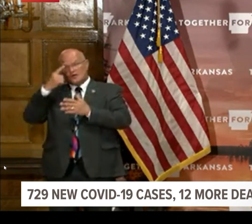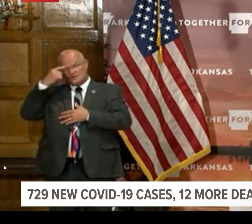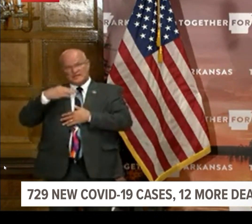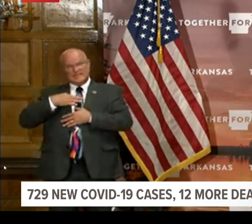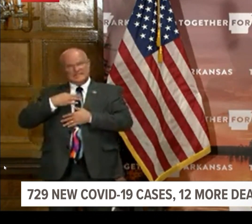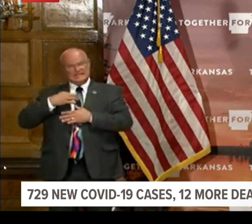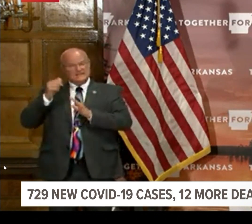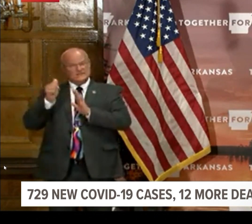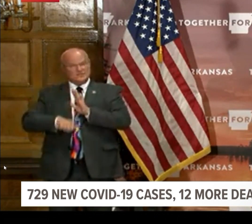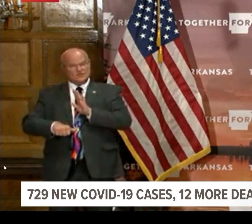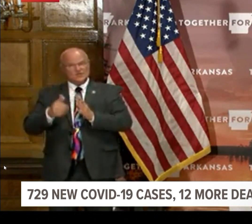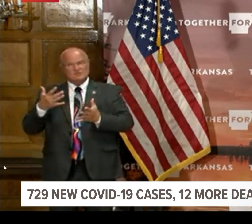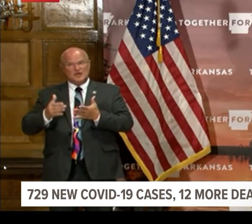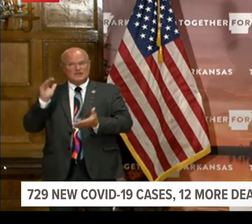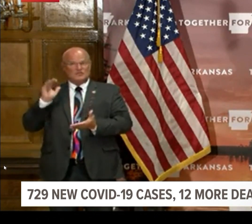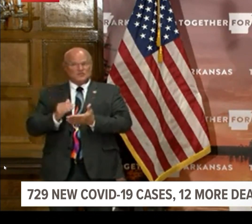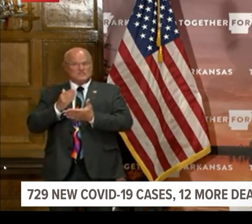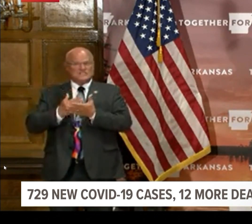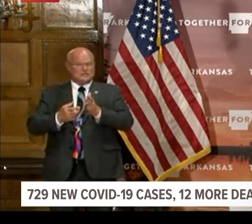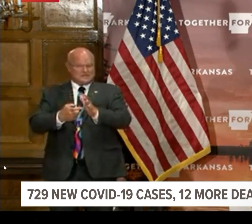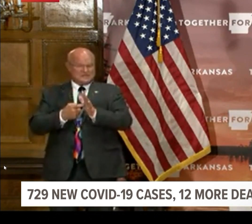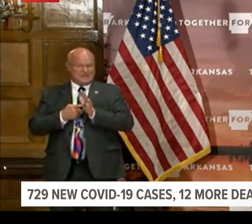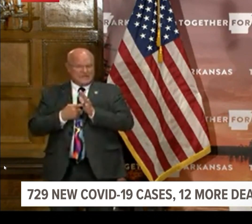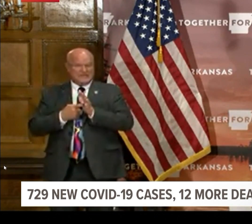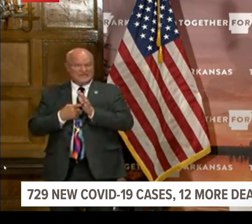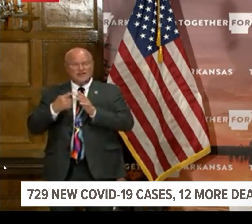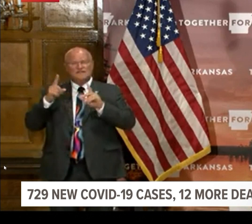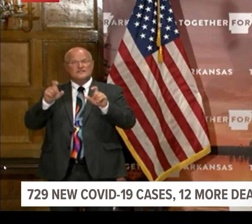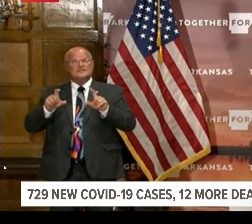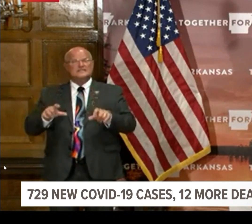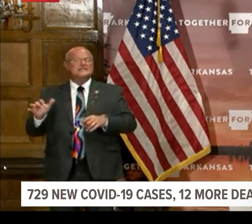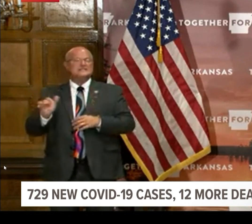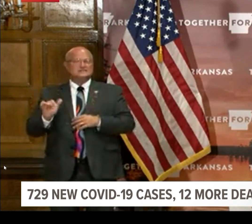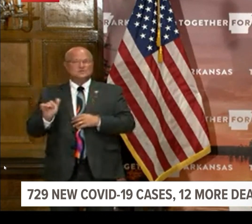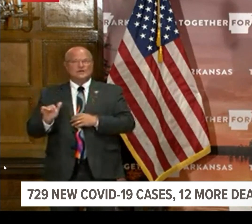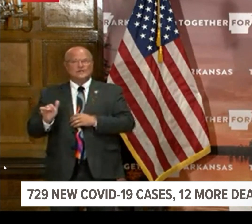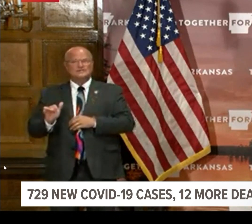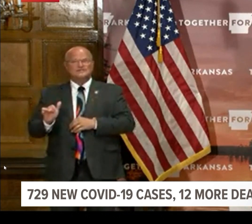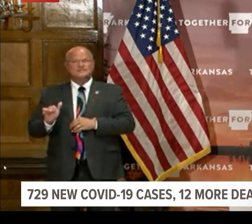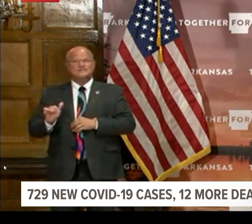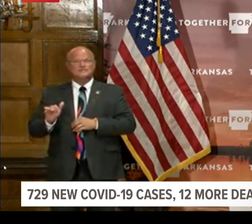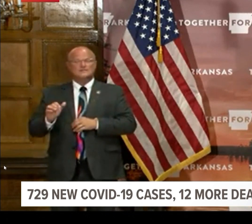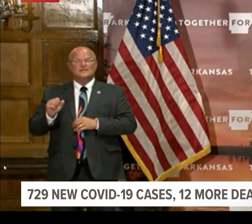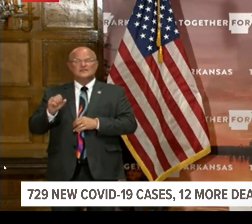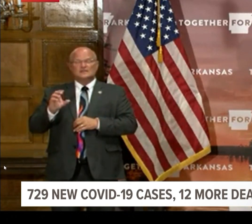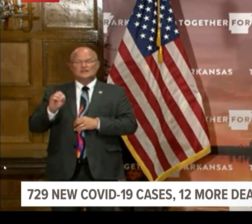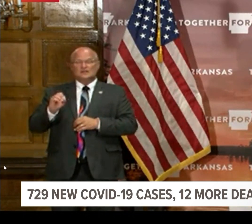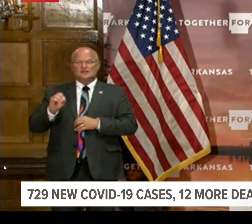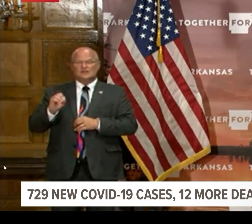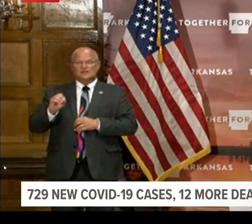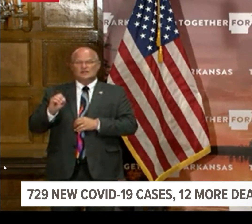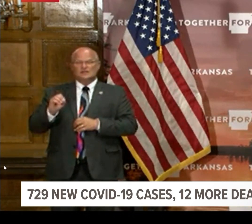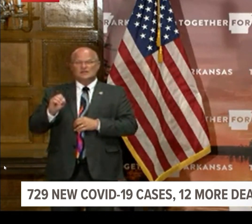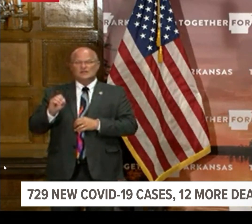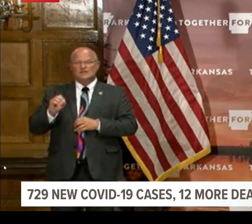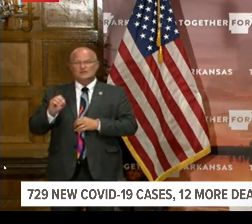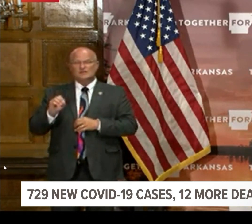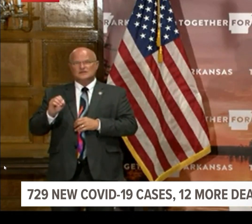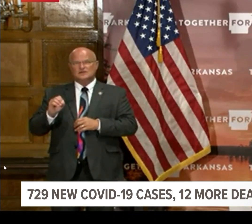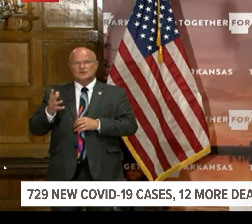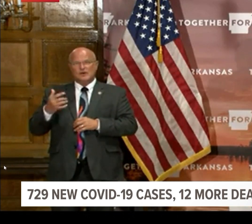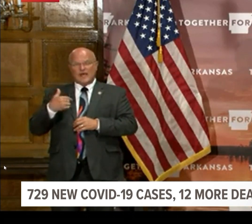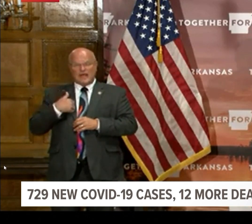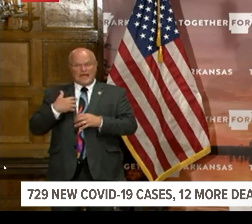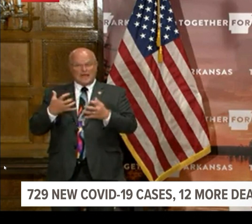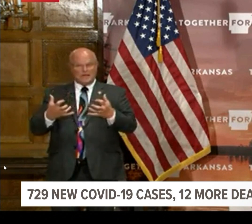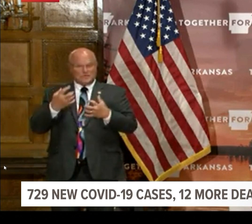elective surgeries that might have reduced some of the demand for tests as well. And so what I